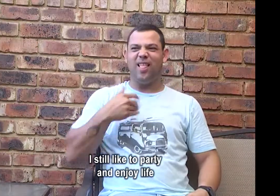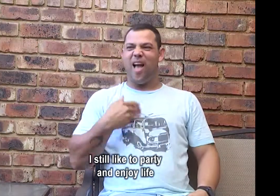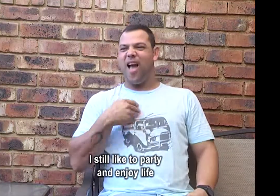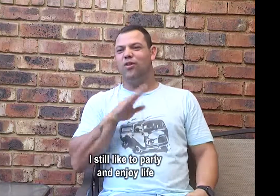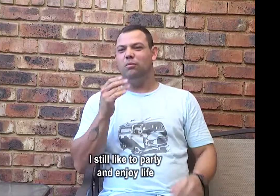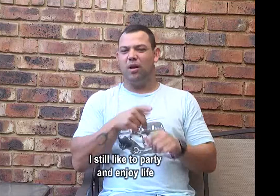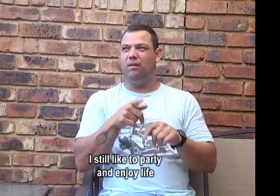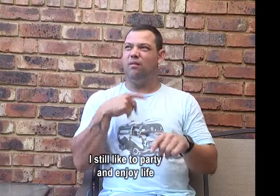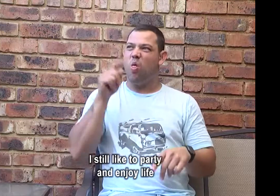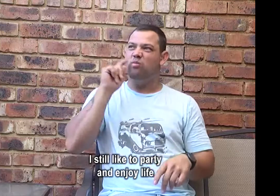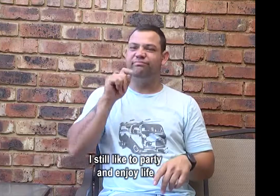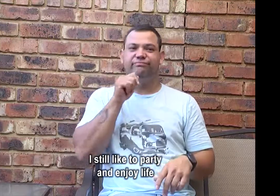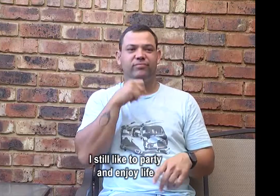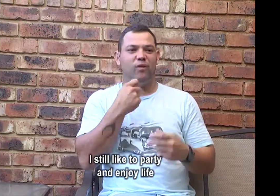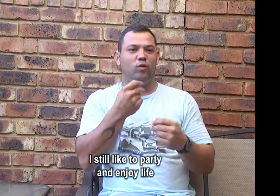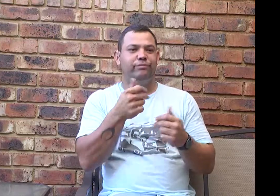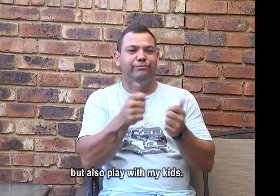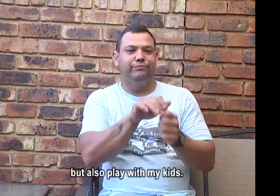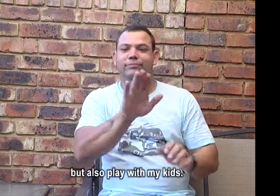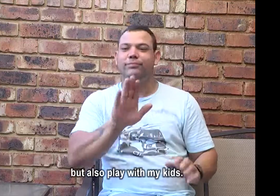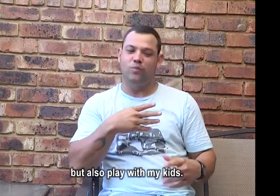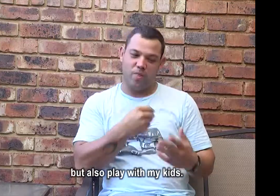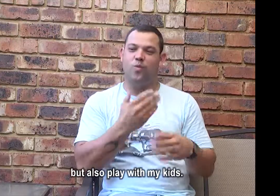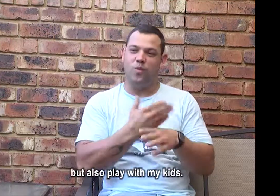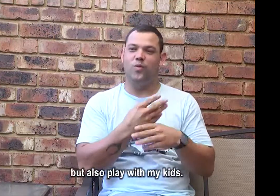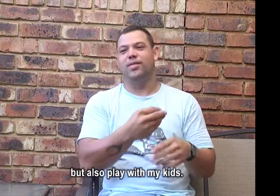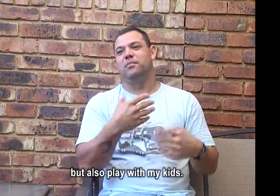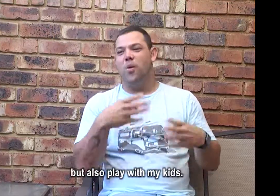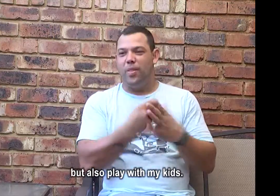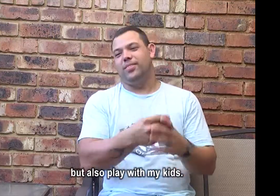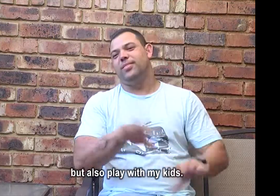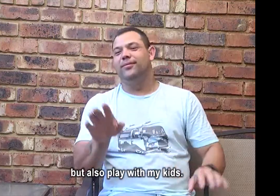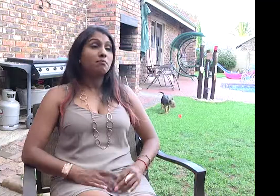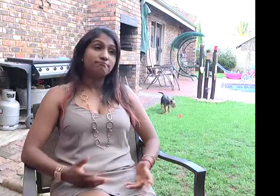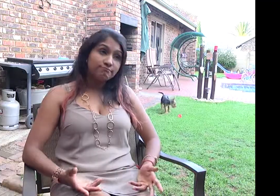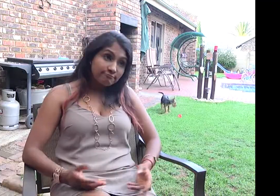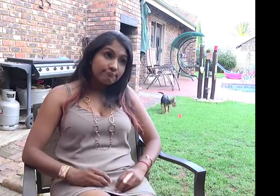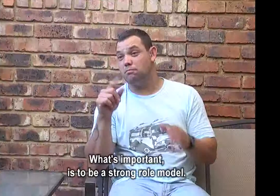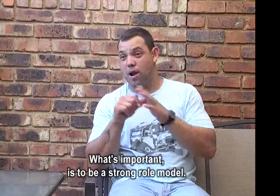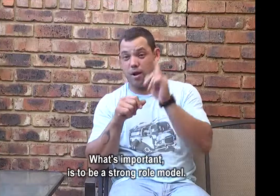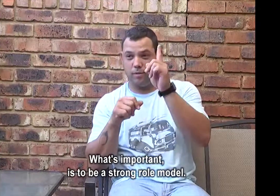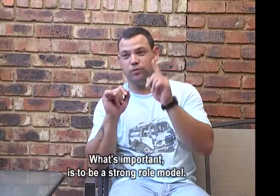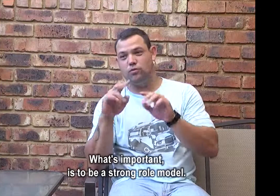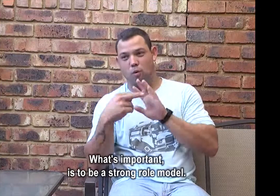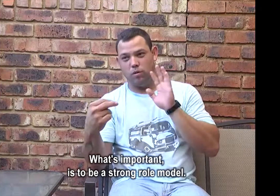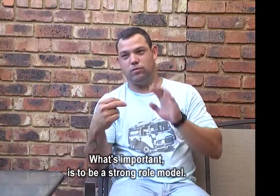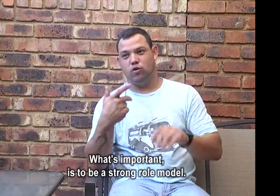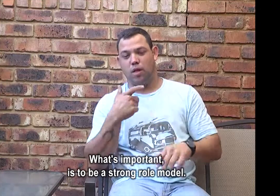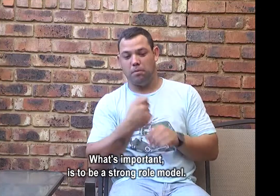I still like to party and enjoy life, but also play with my kids. What's important is to be a